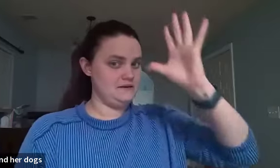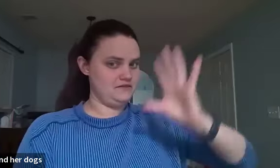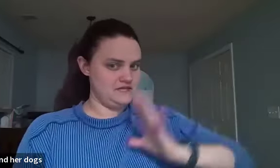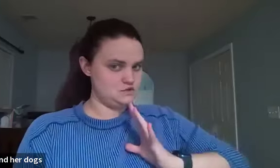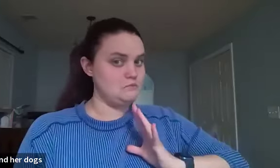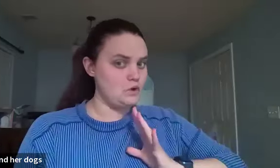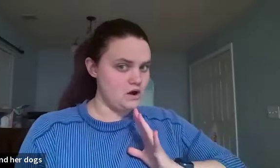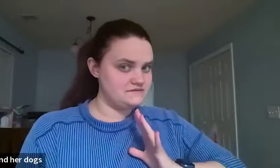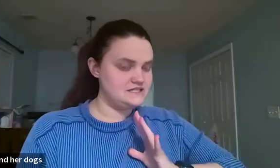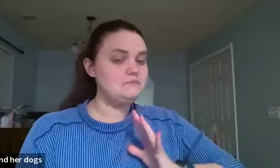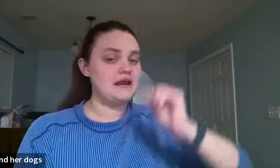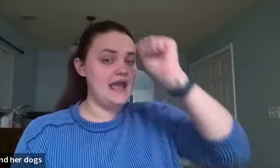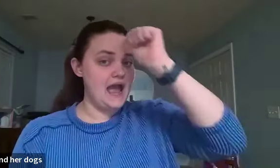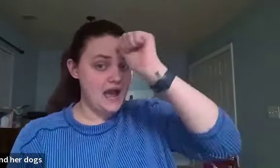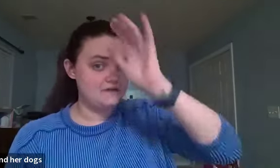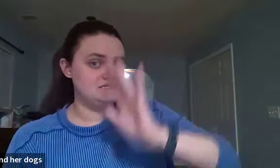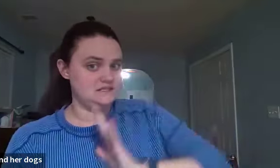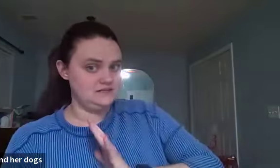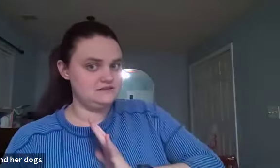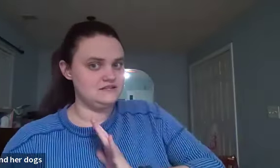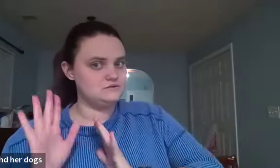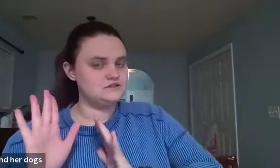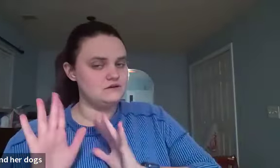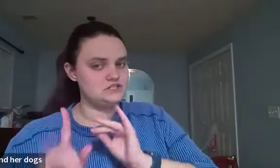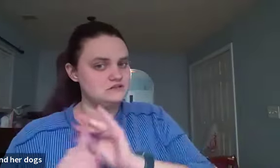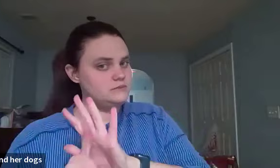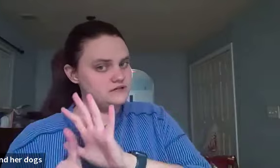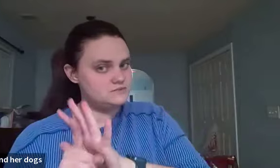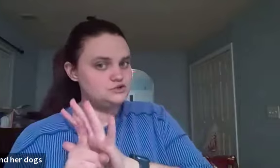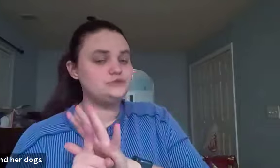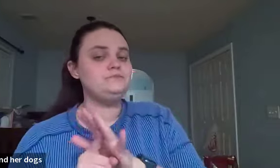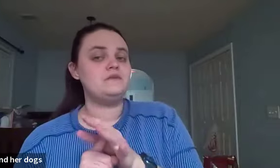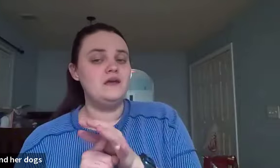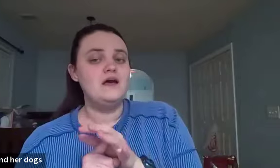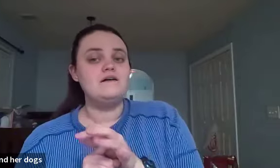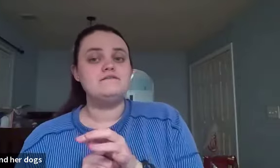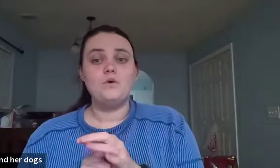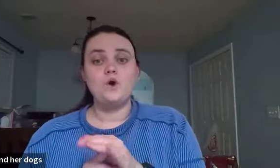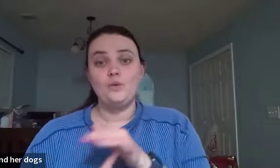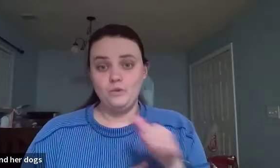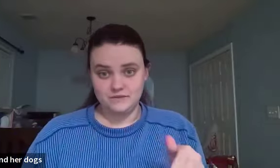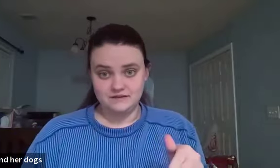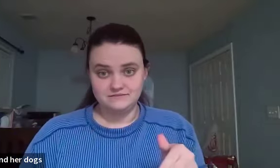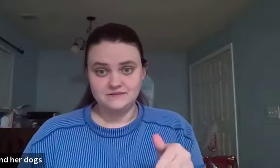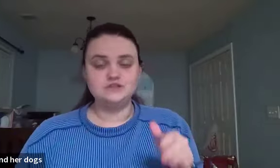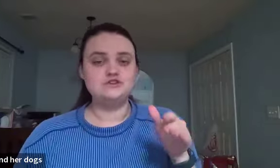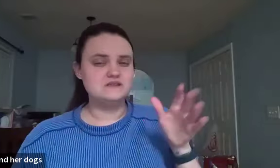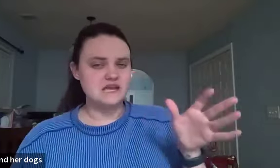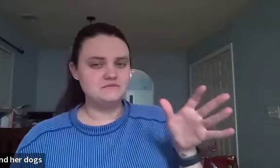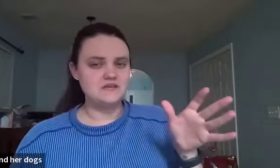see this one more often, but I have seen this one. So that's just a little bit of exposure. For woman, you do the same thing,